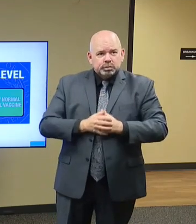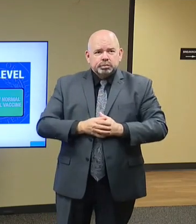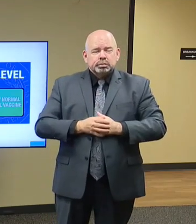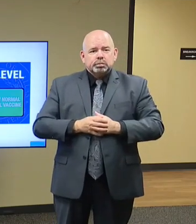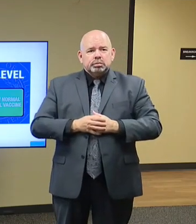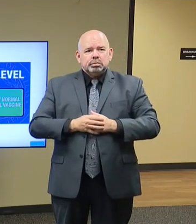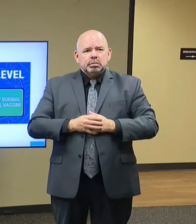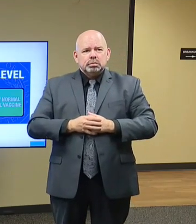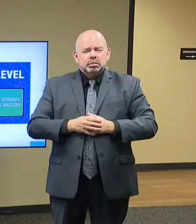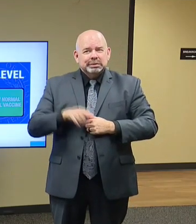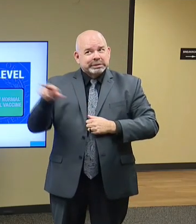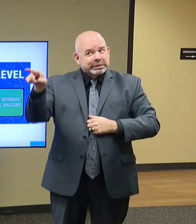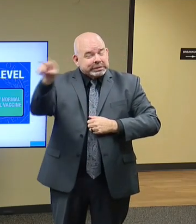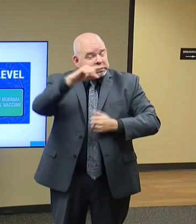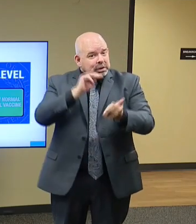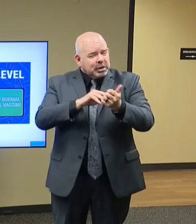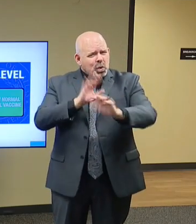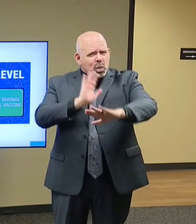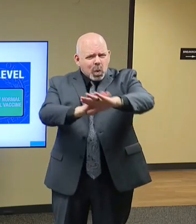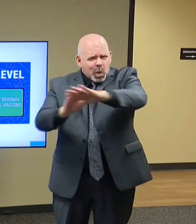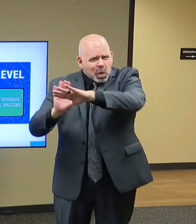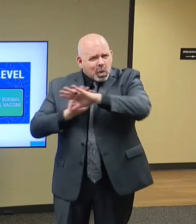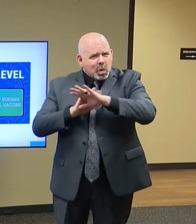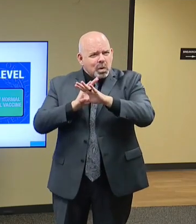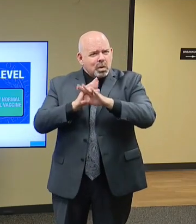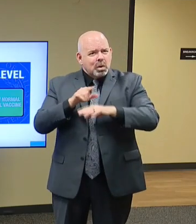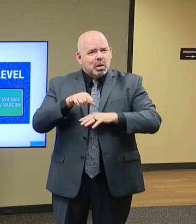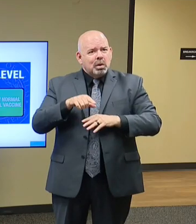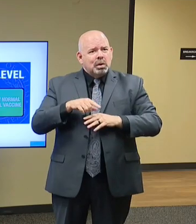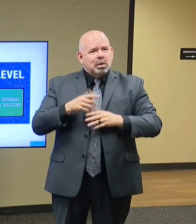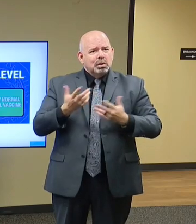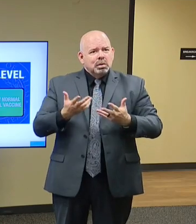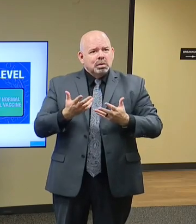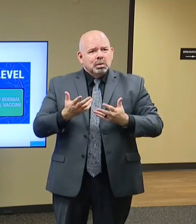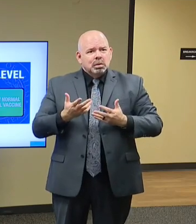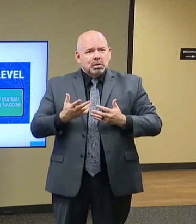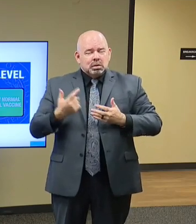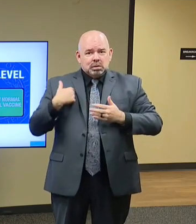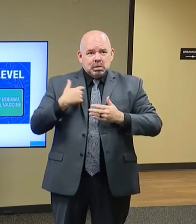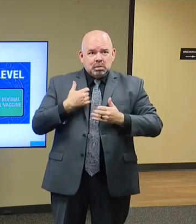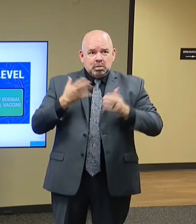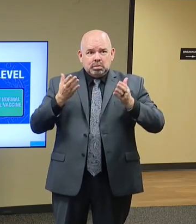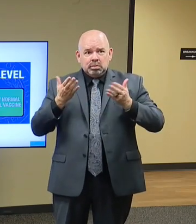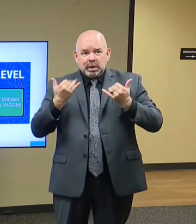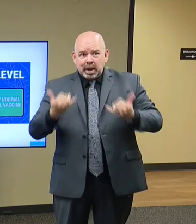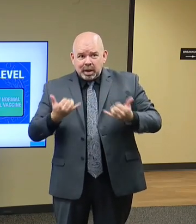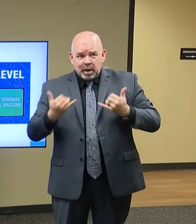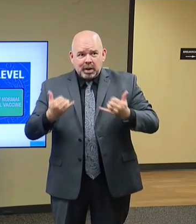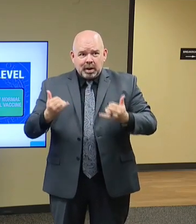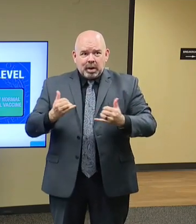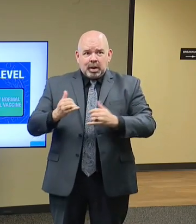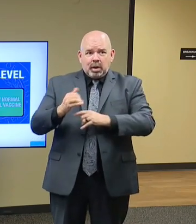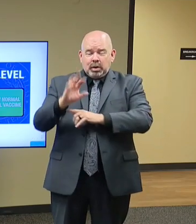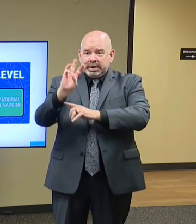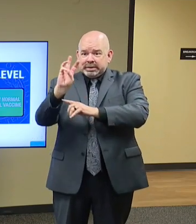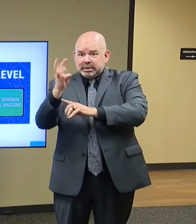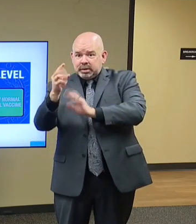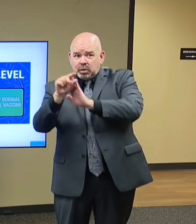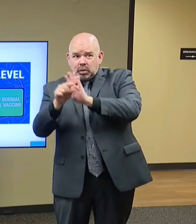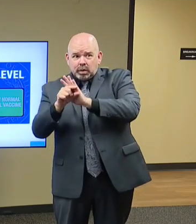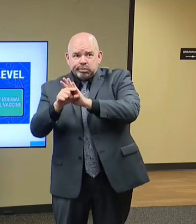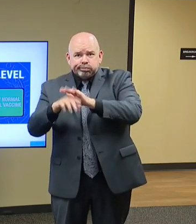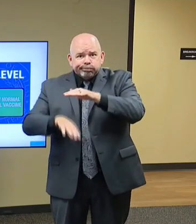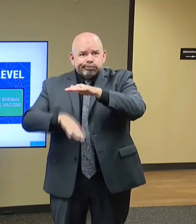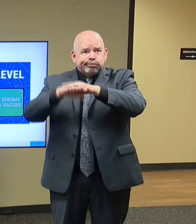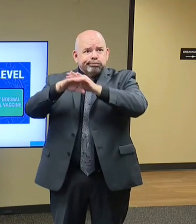discourage in-person learning at this time for grades 6 through 12